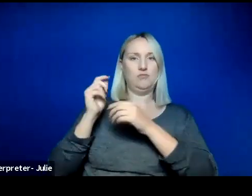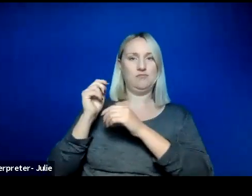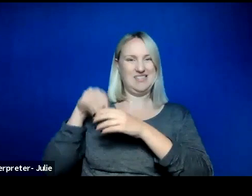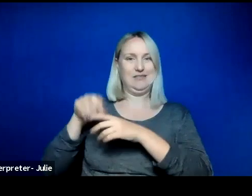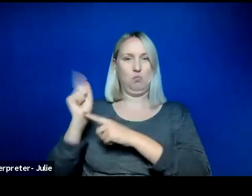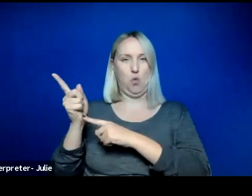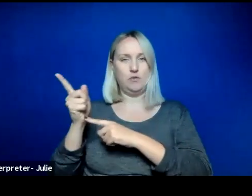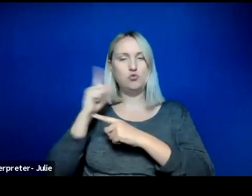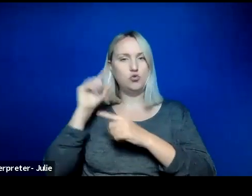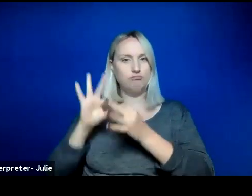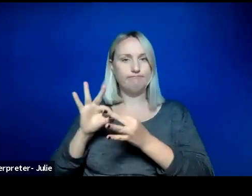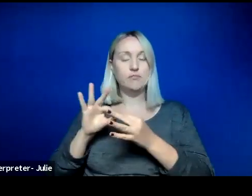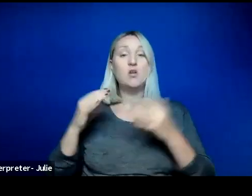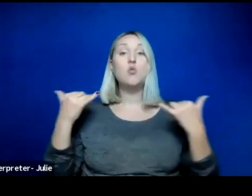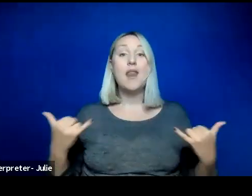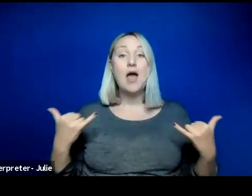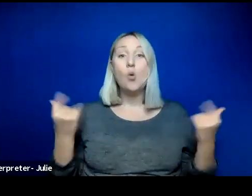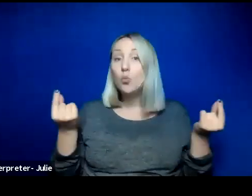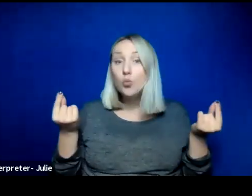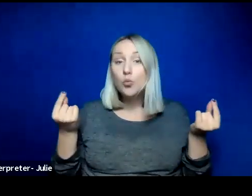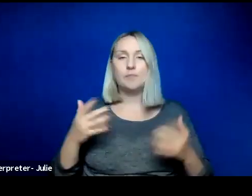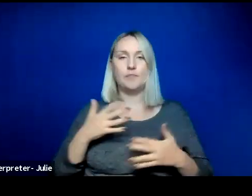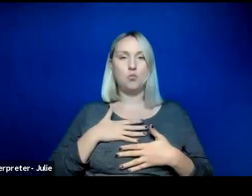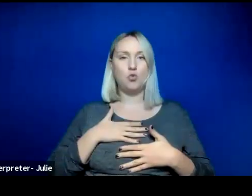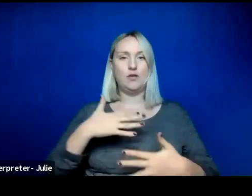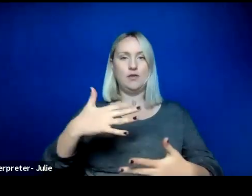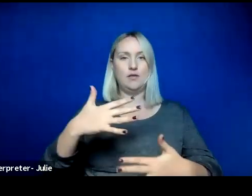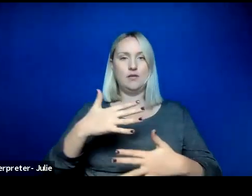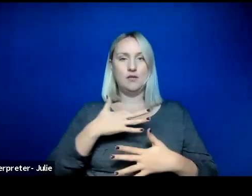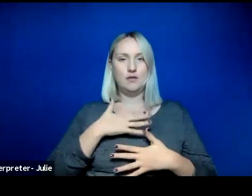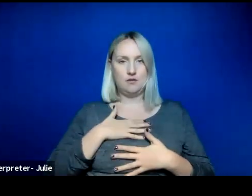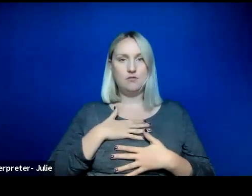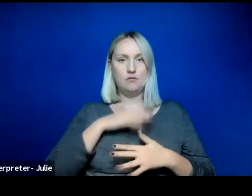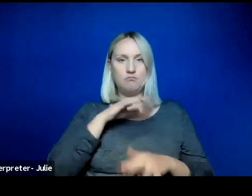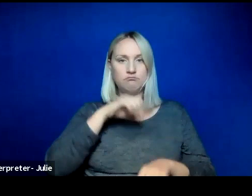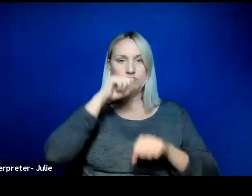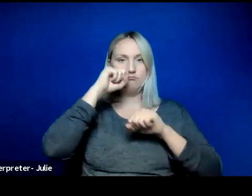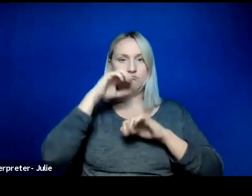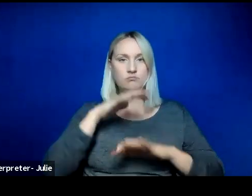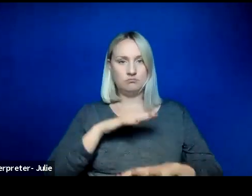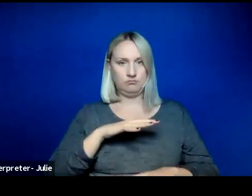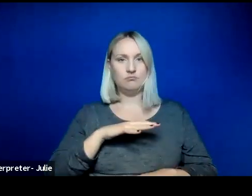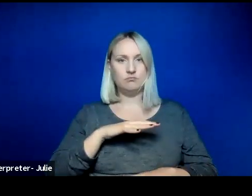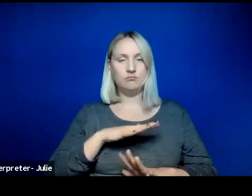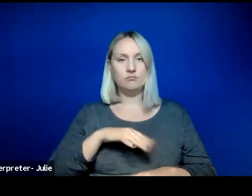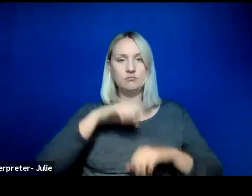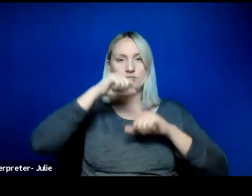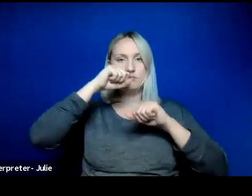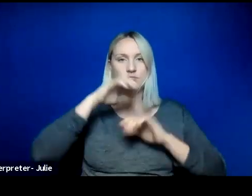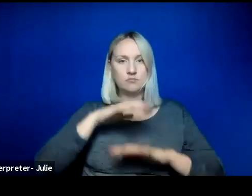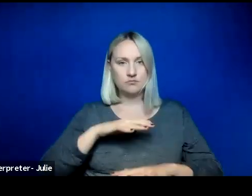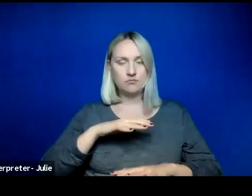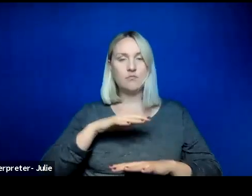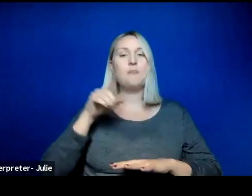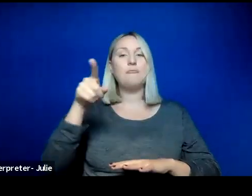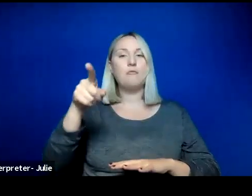So take a few breaths now to begin moving to the